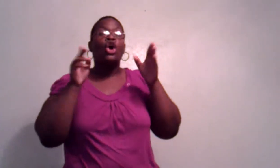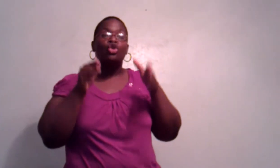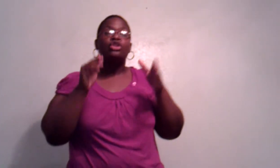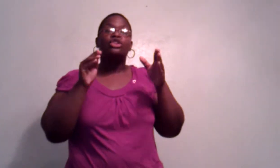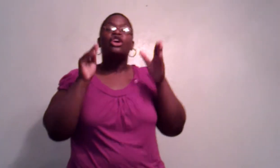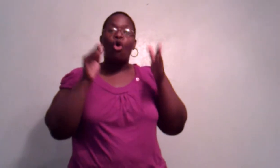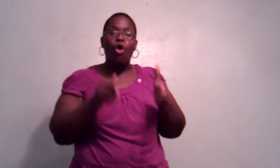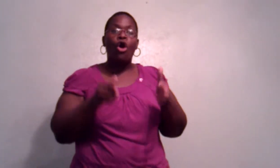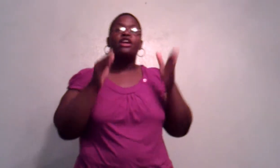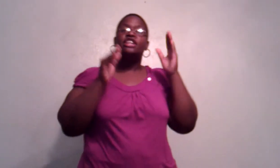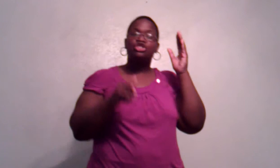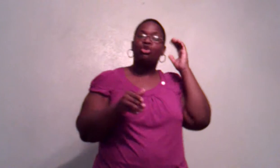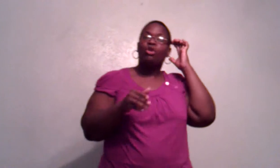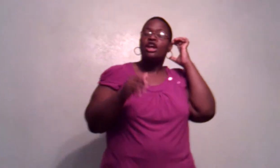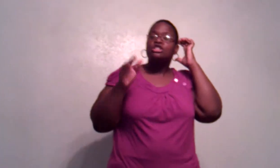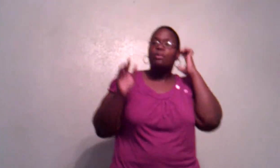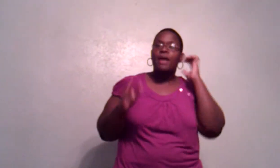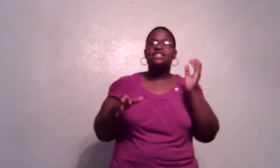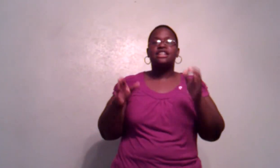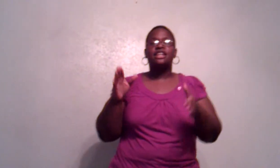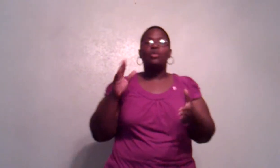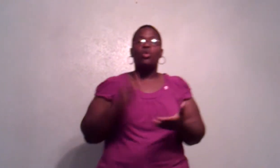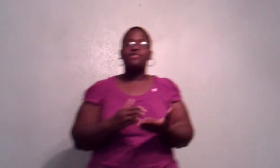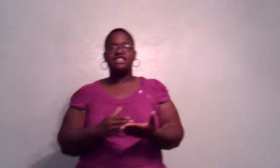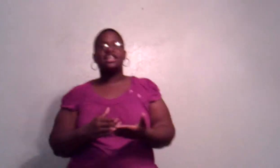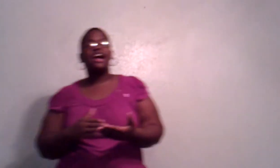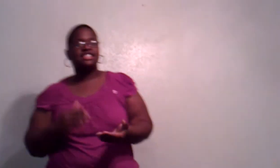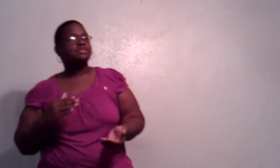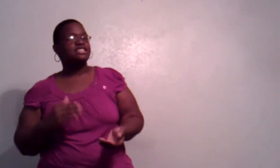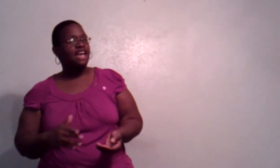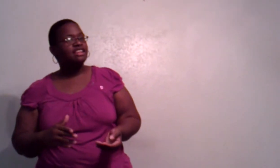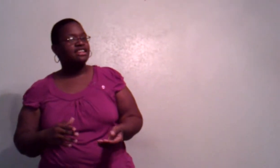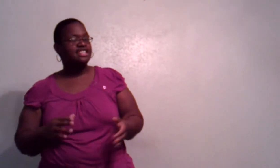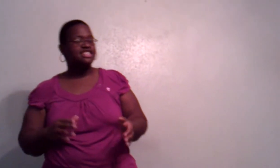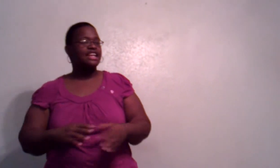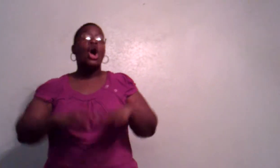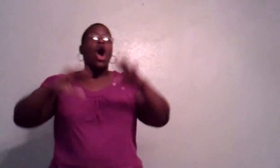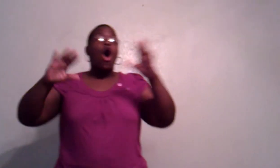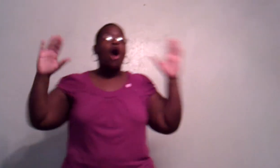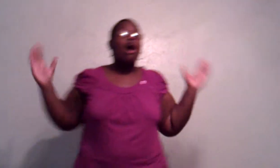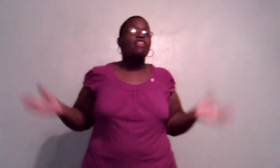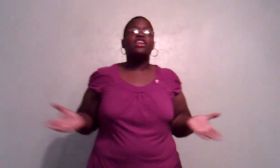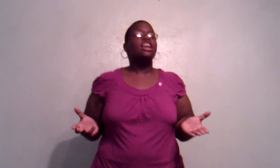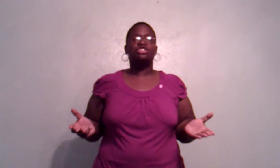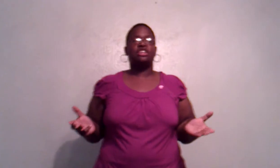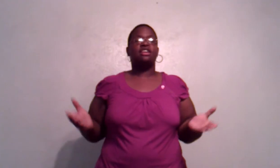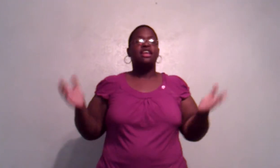or destroyed. So basically, what this concept is telling us is that all the energy that